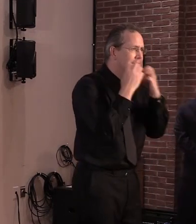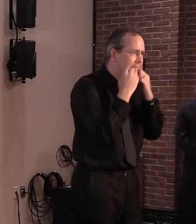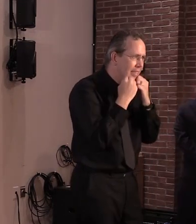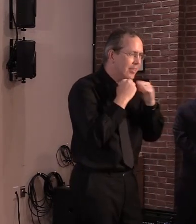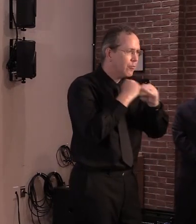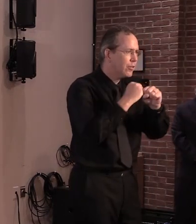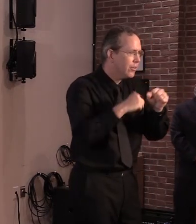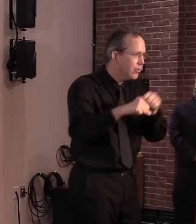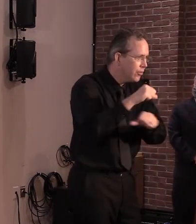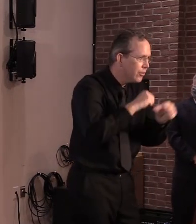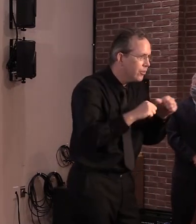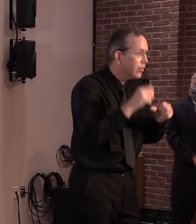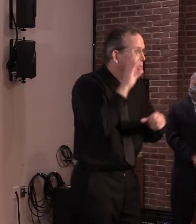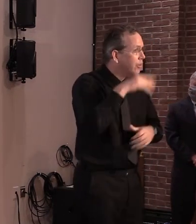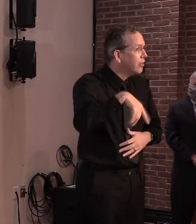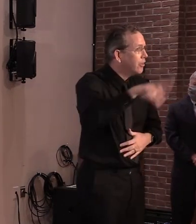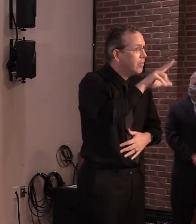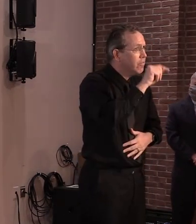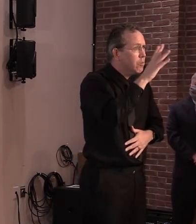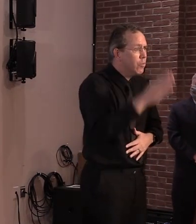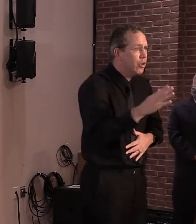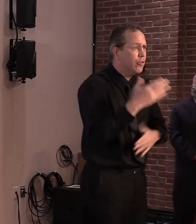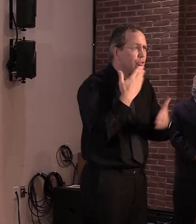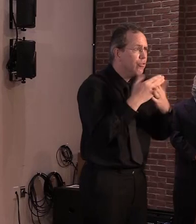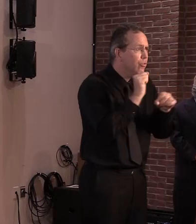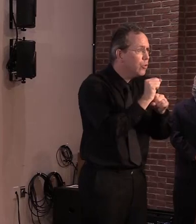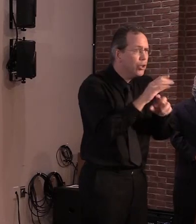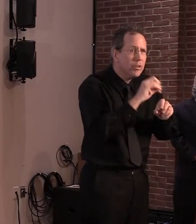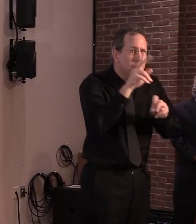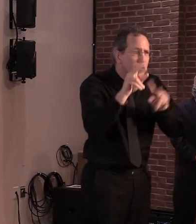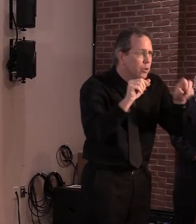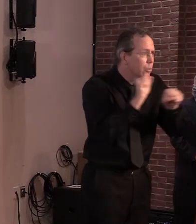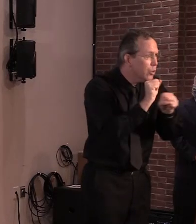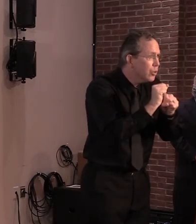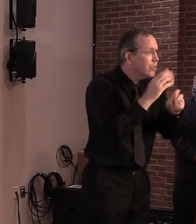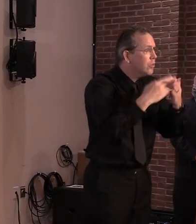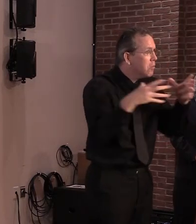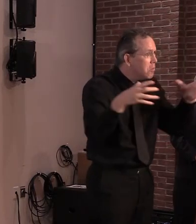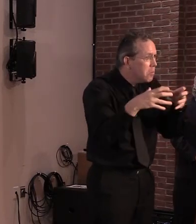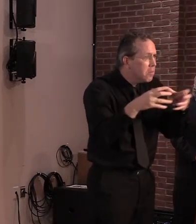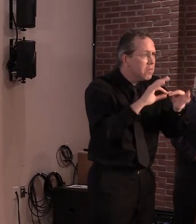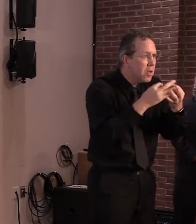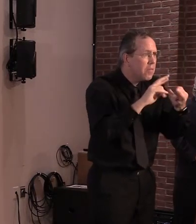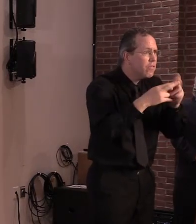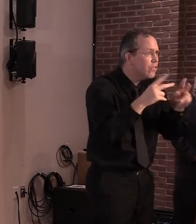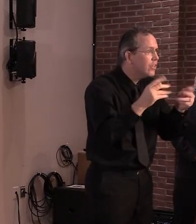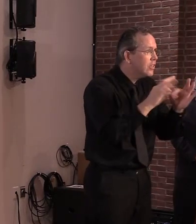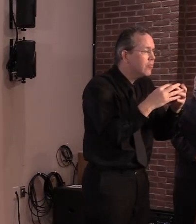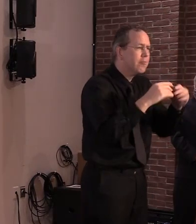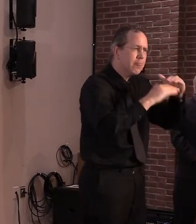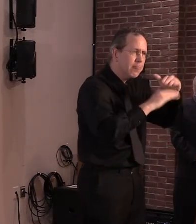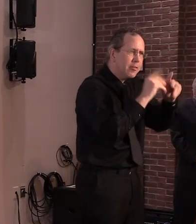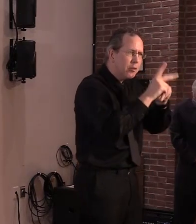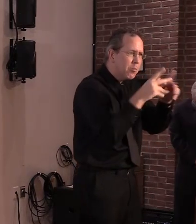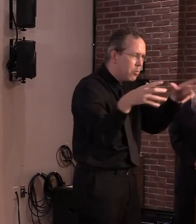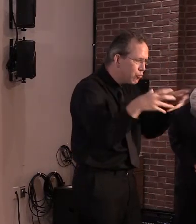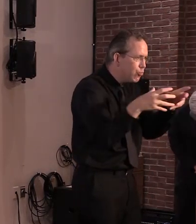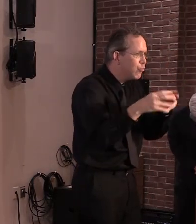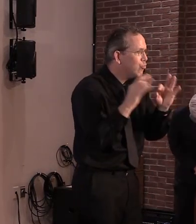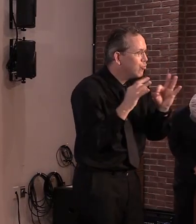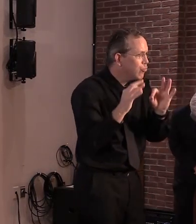more places to visit and meetings with others, it's more important than ever to be smart about your health and the health of